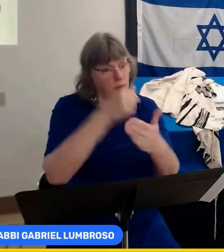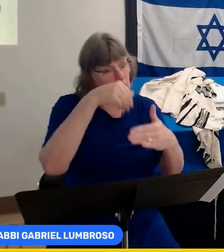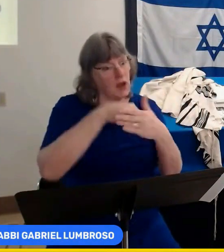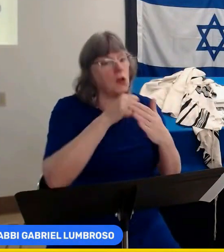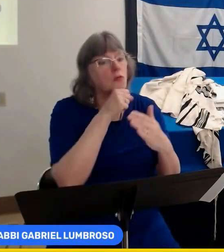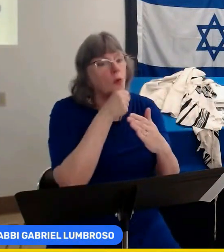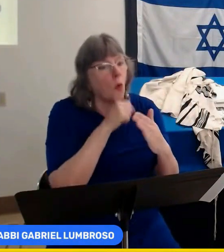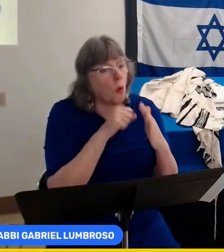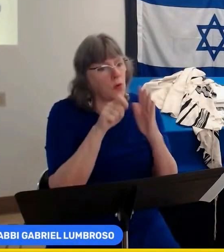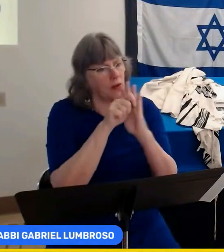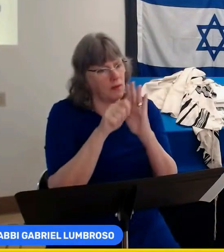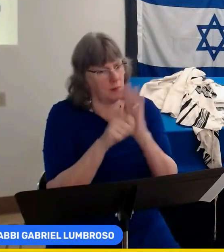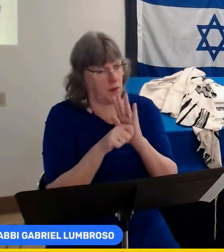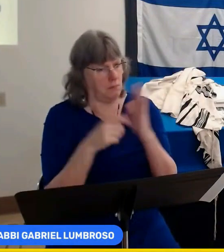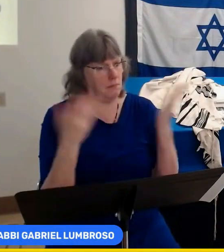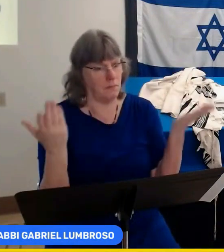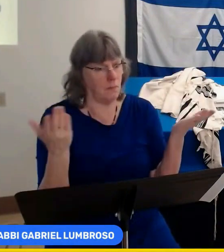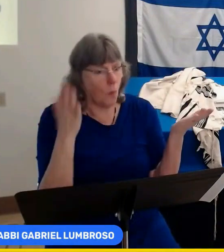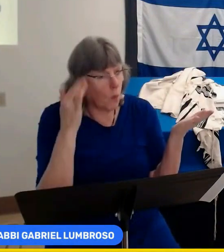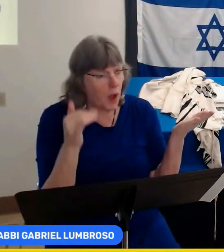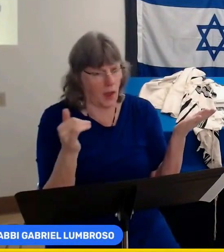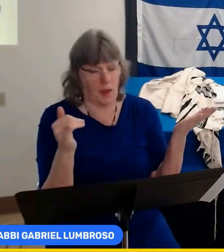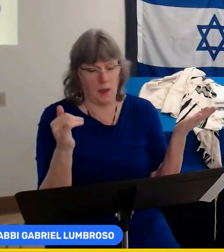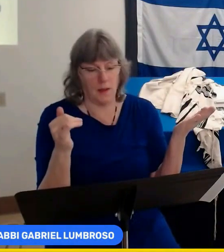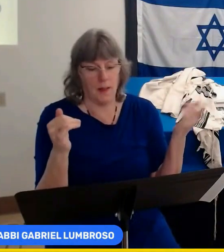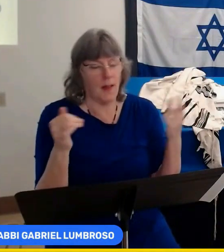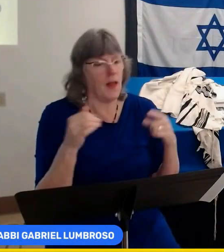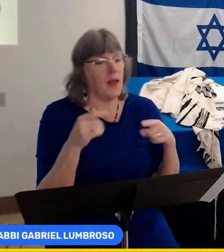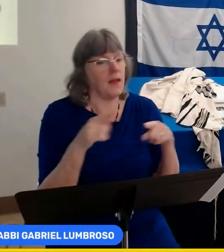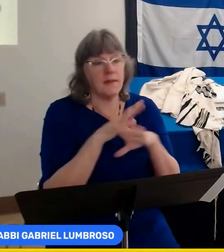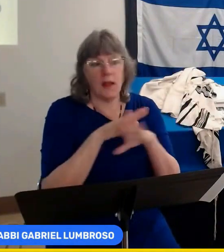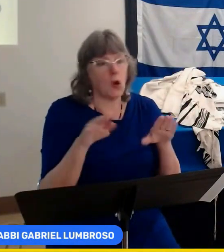Yeshua started 2,000 years ago? So,